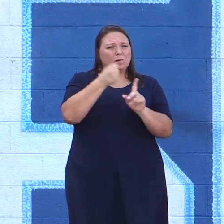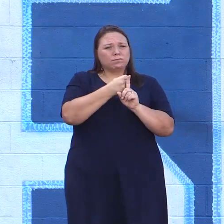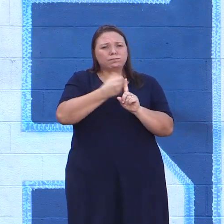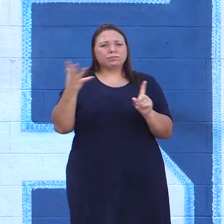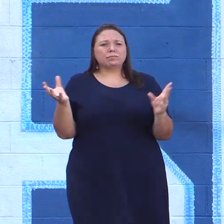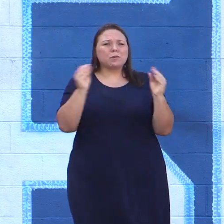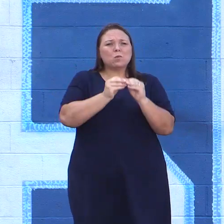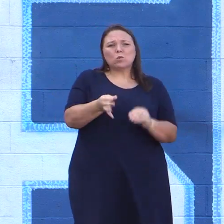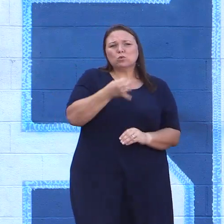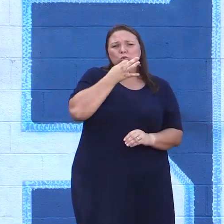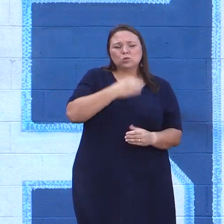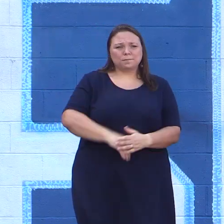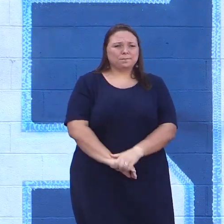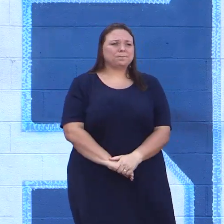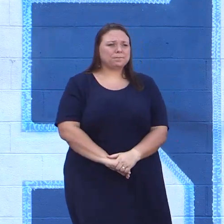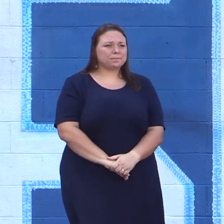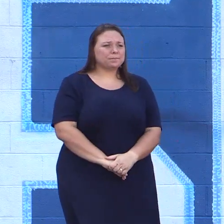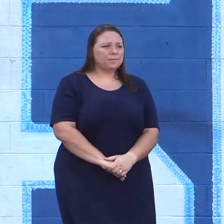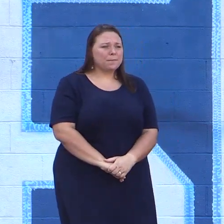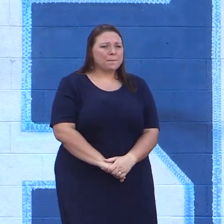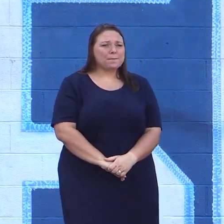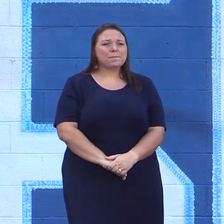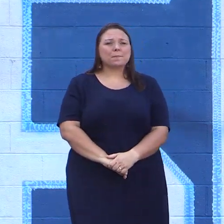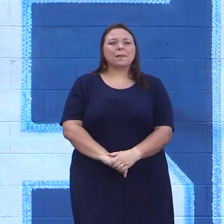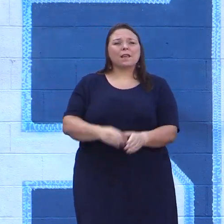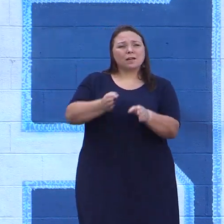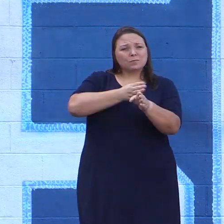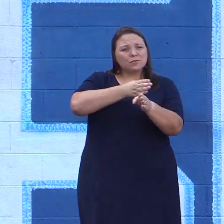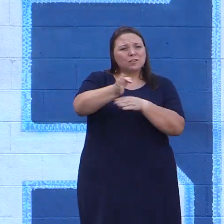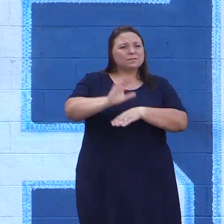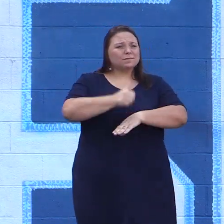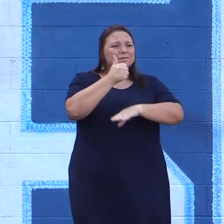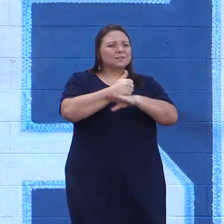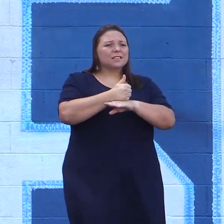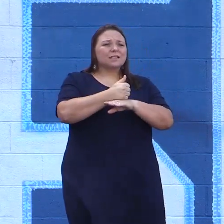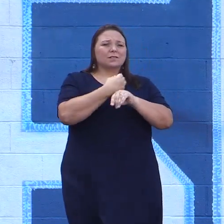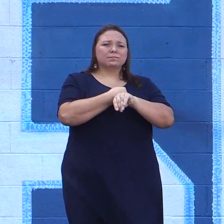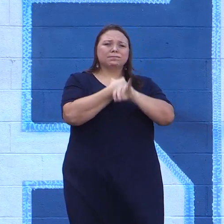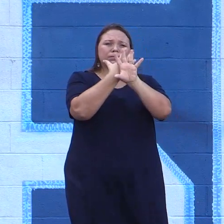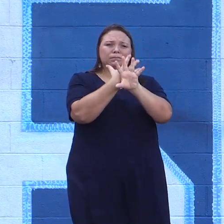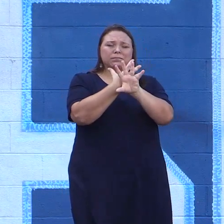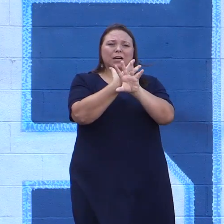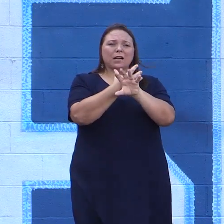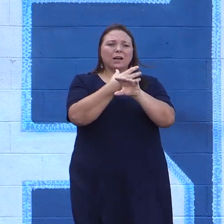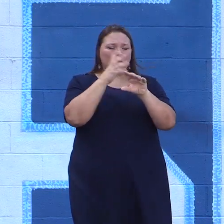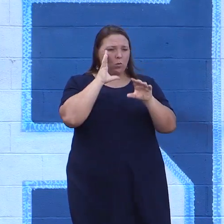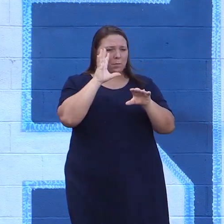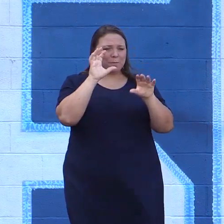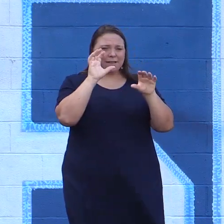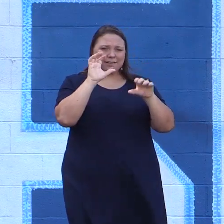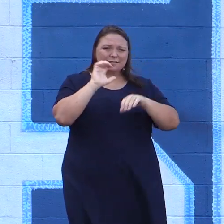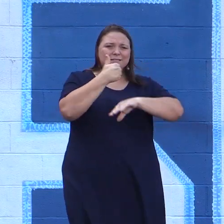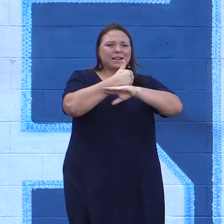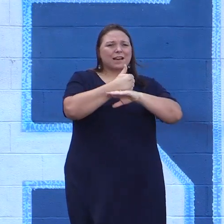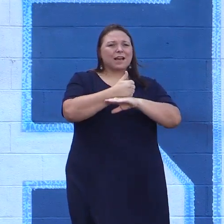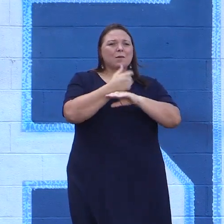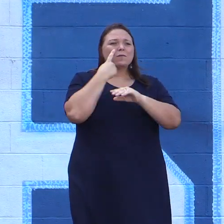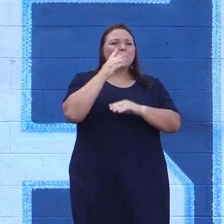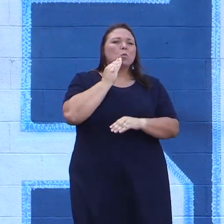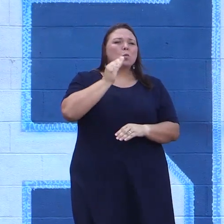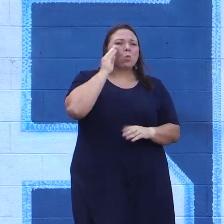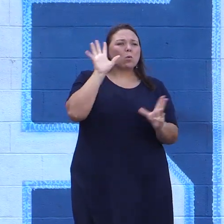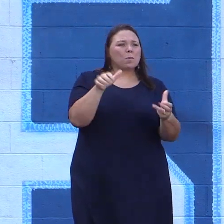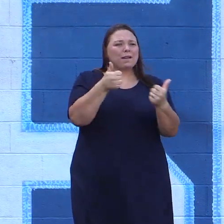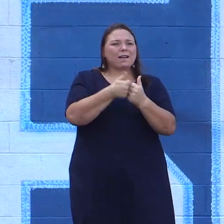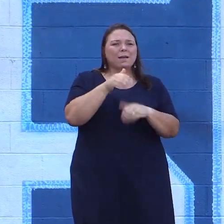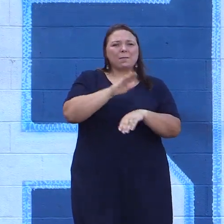on that for you soon. And professional installation of live streaming technology will be completed in stadiums for home games on